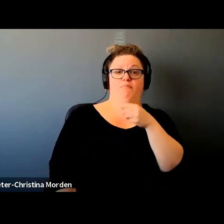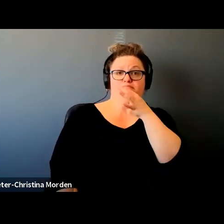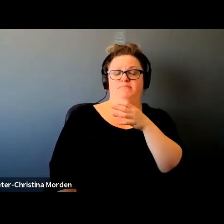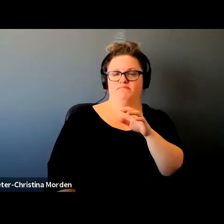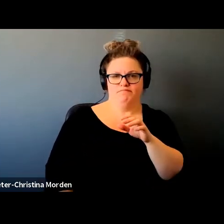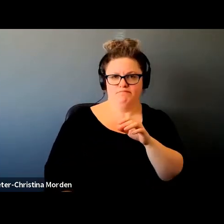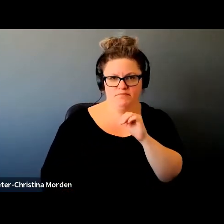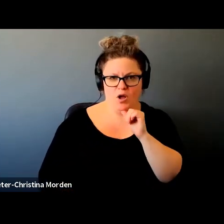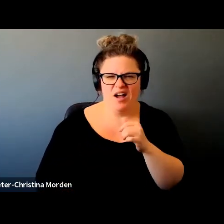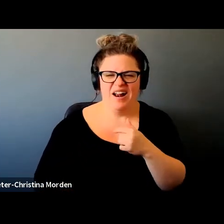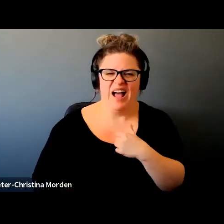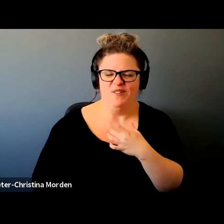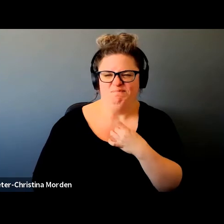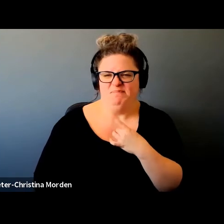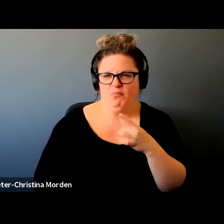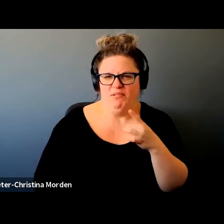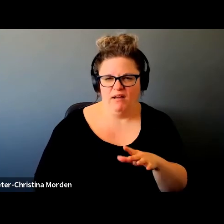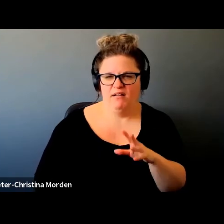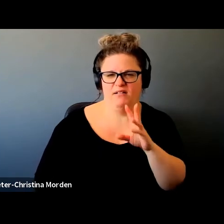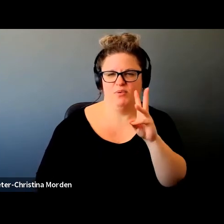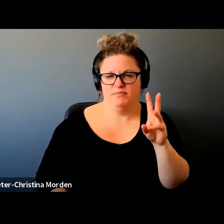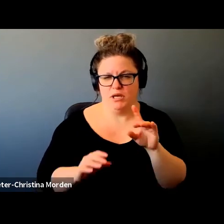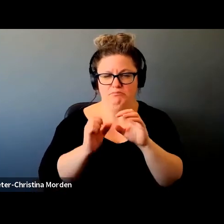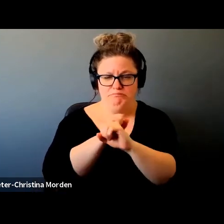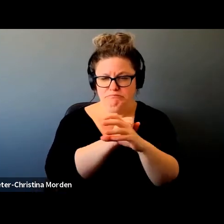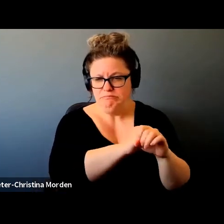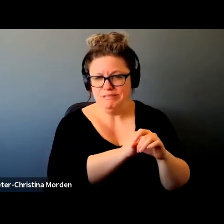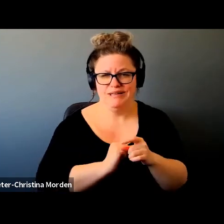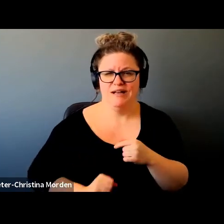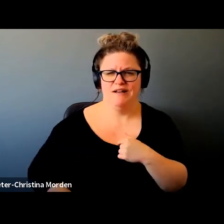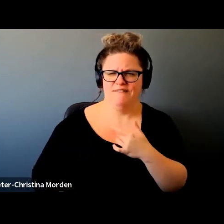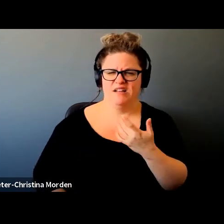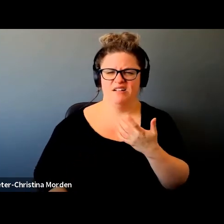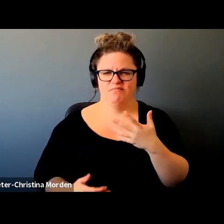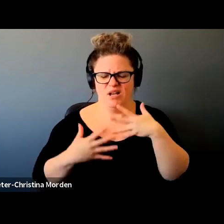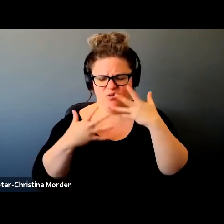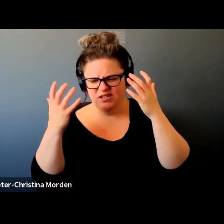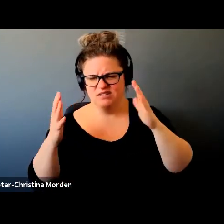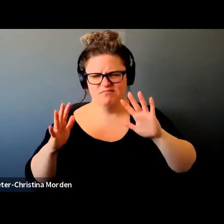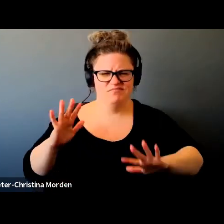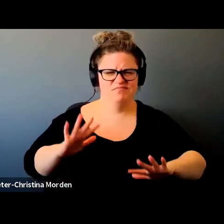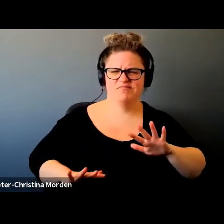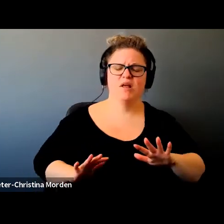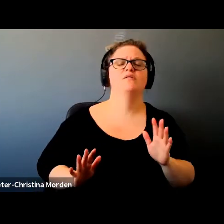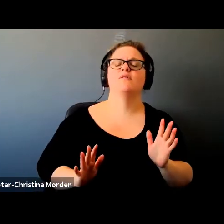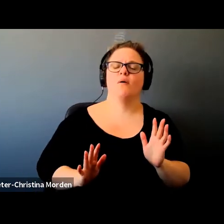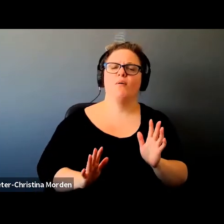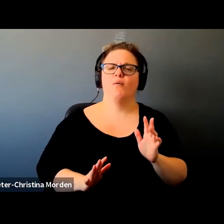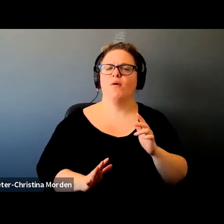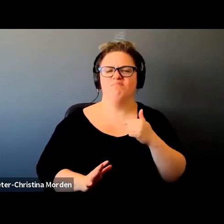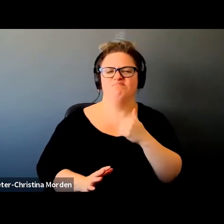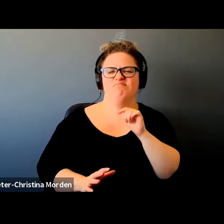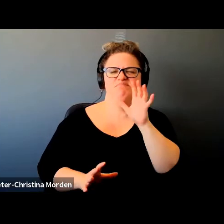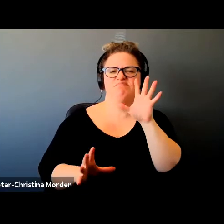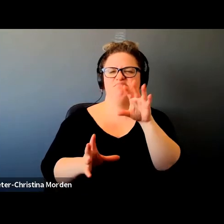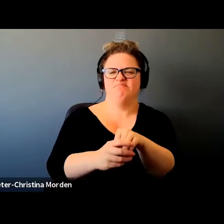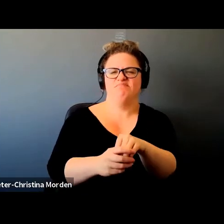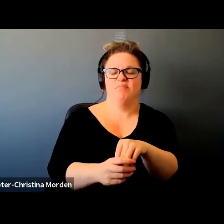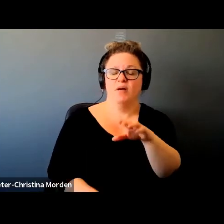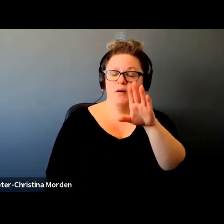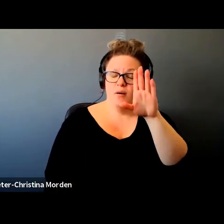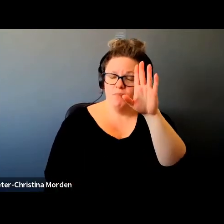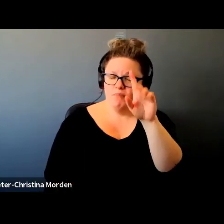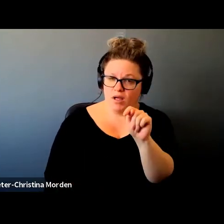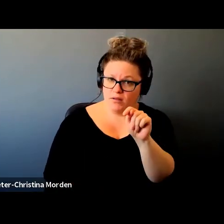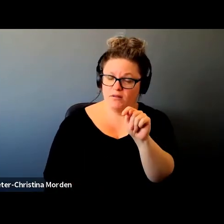social media. I'm not comfortable on it. It makes me very angry and upset. So I don't really participate that much. But